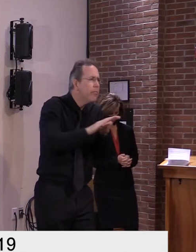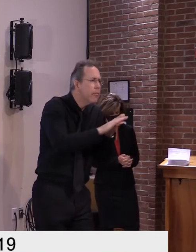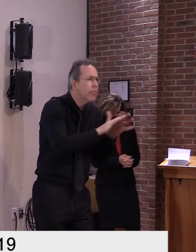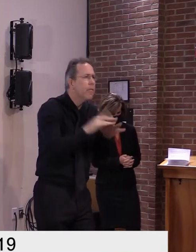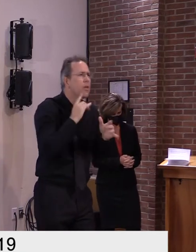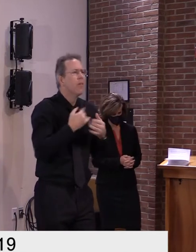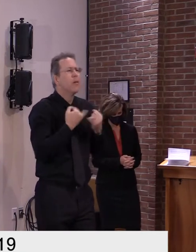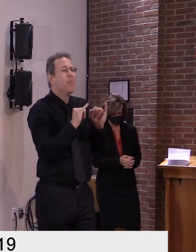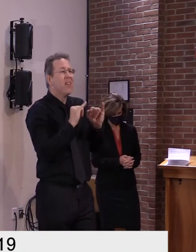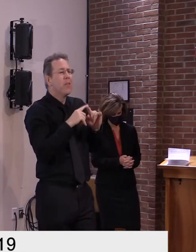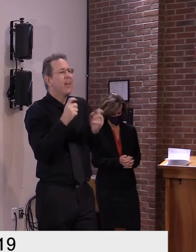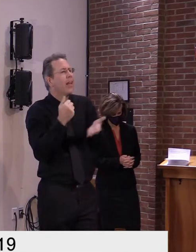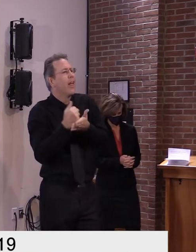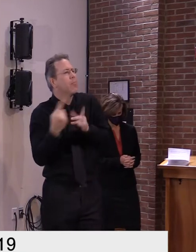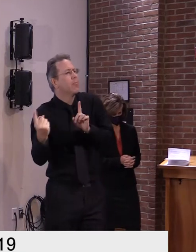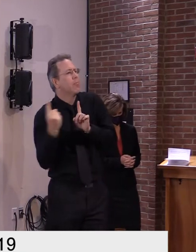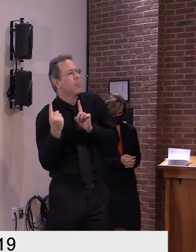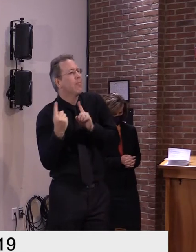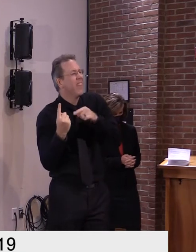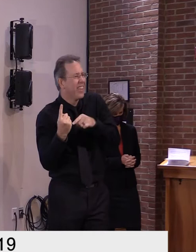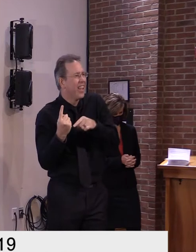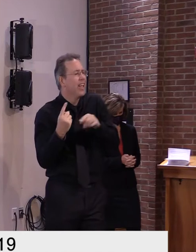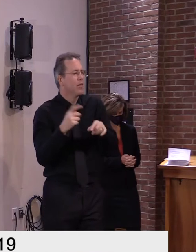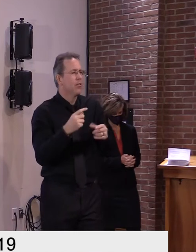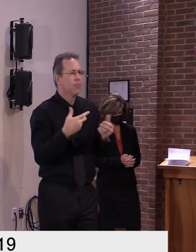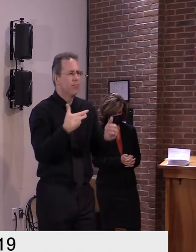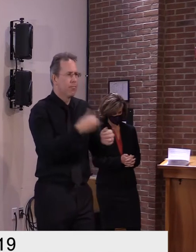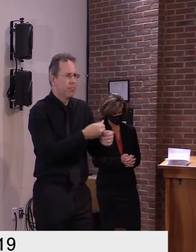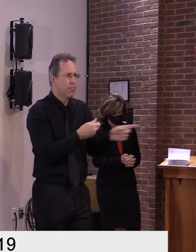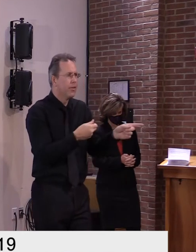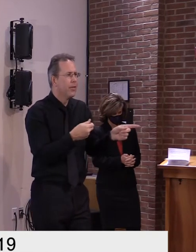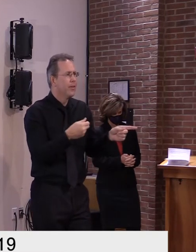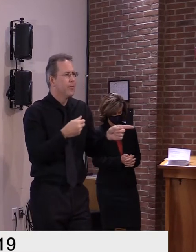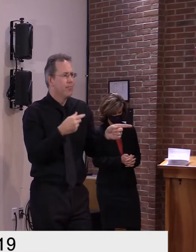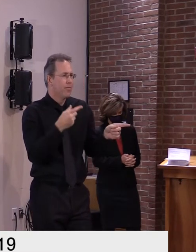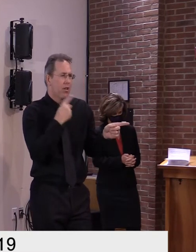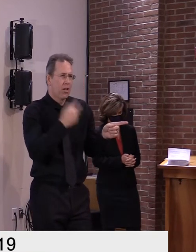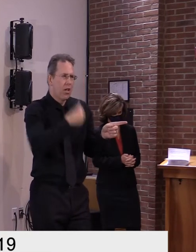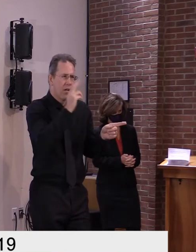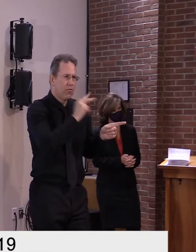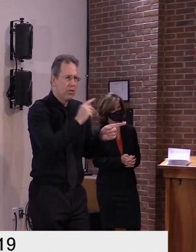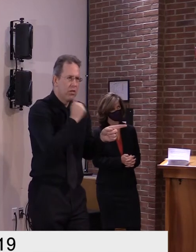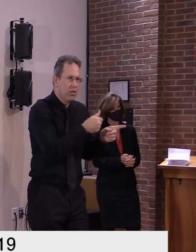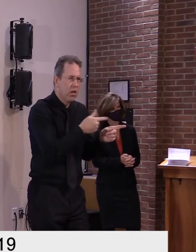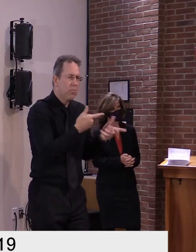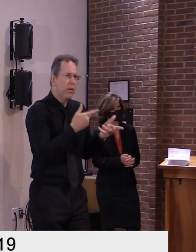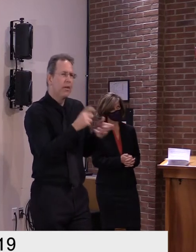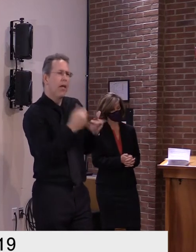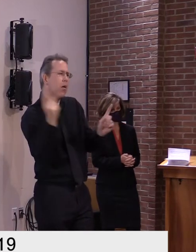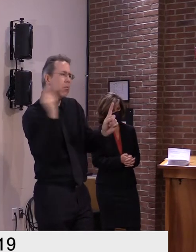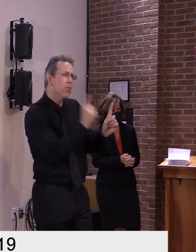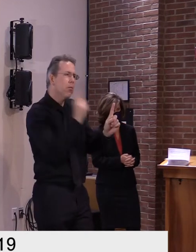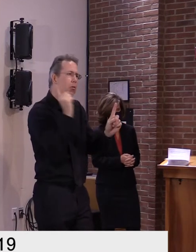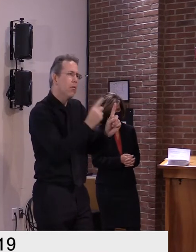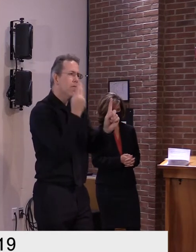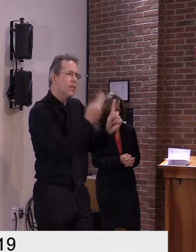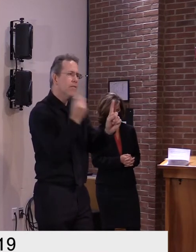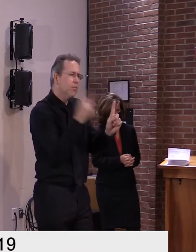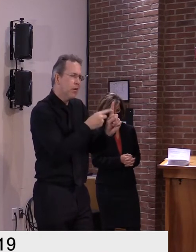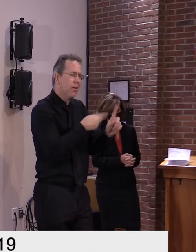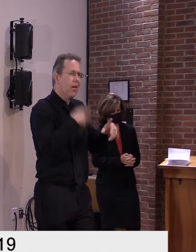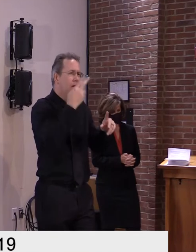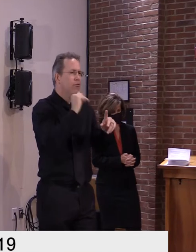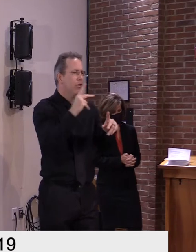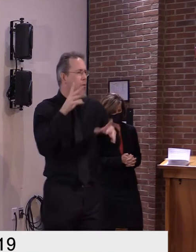are B because they're not as acute as the A. So I think I can answer your question with the